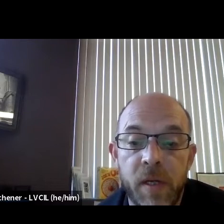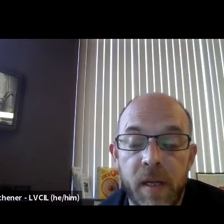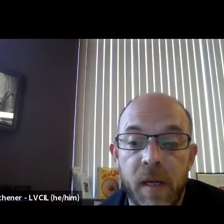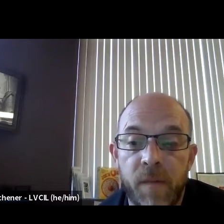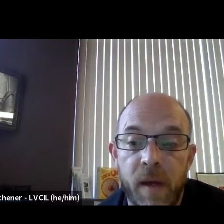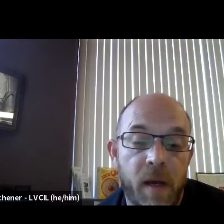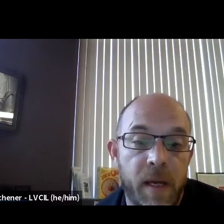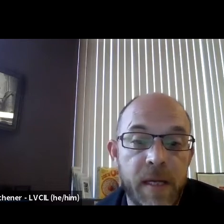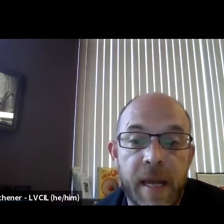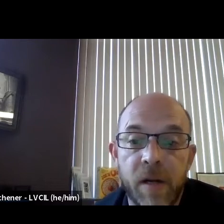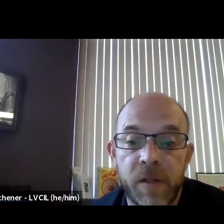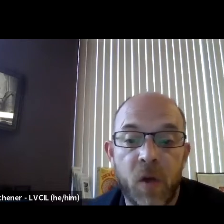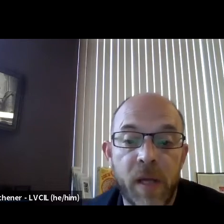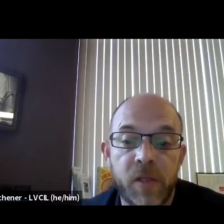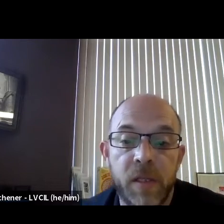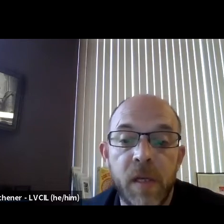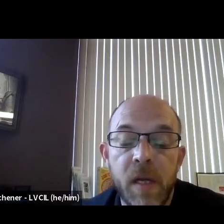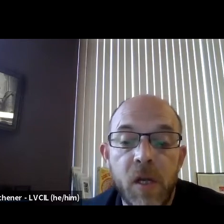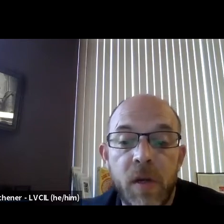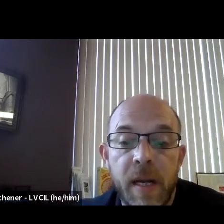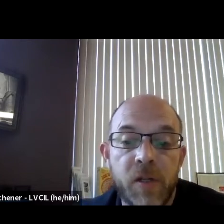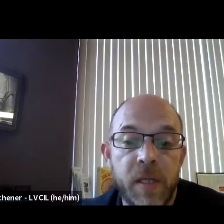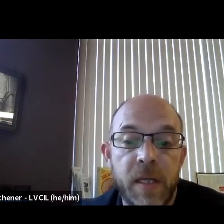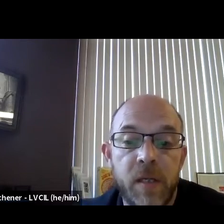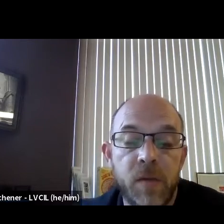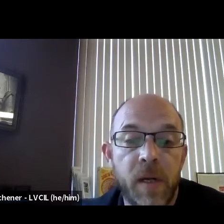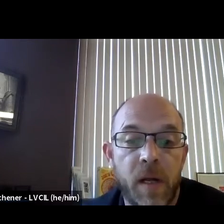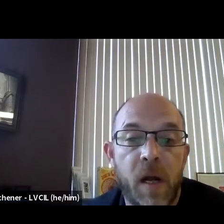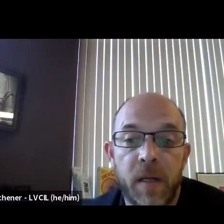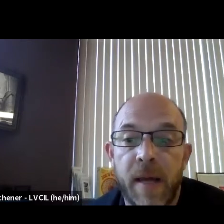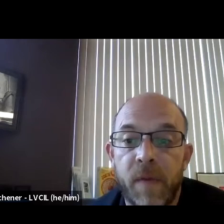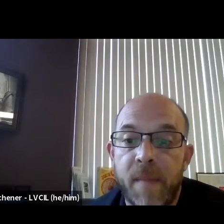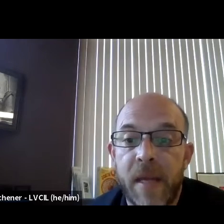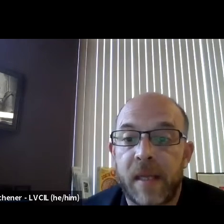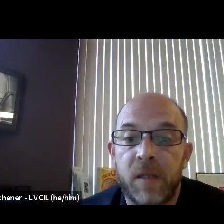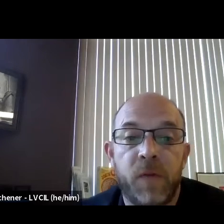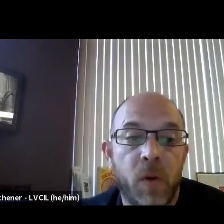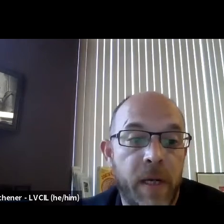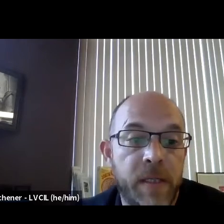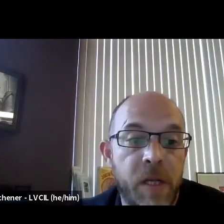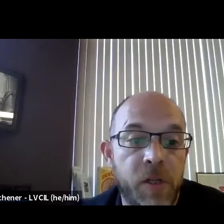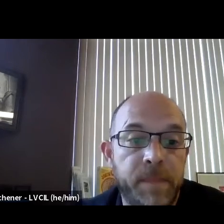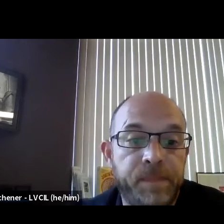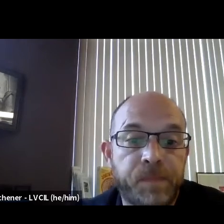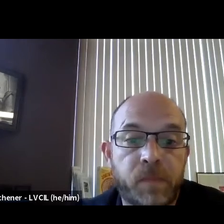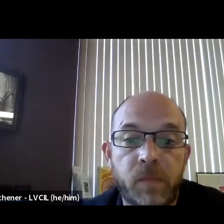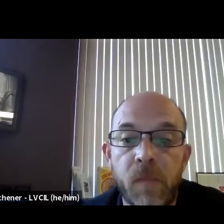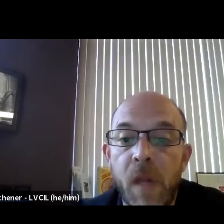choose good indicators and questions, you can actually do it on a level that makes sense for your